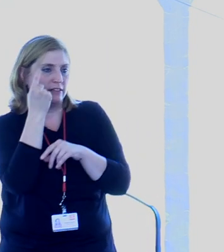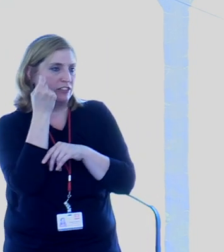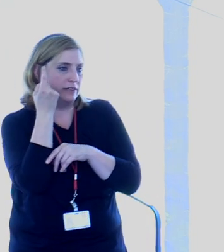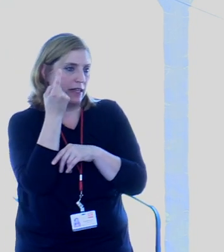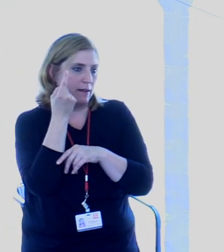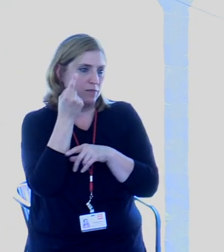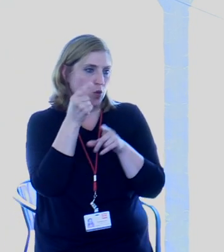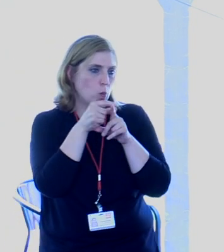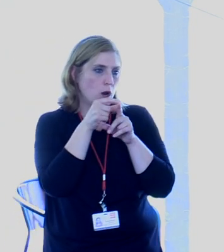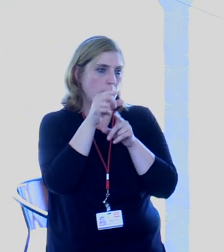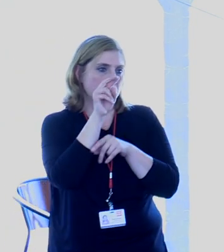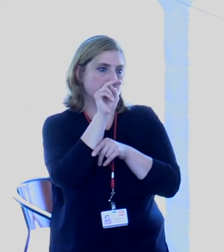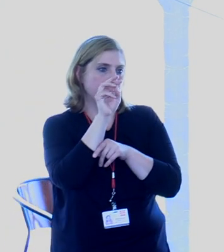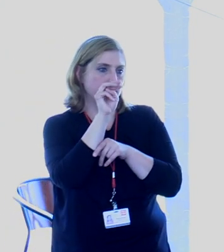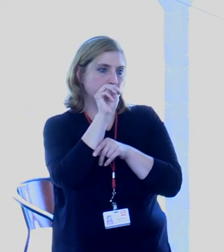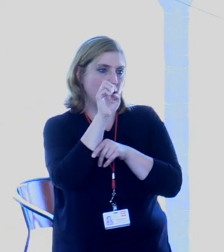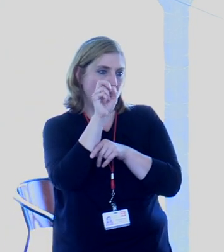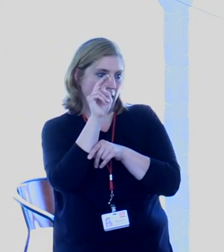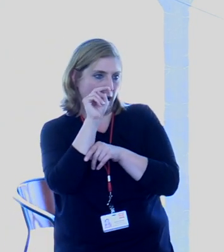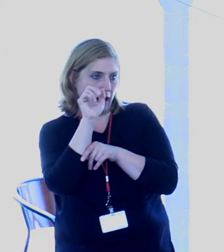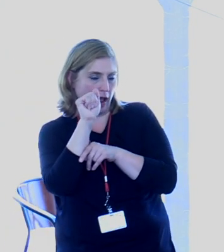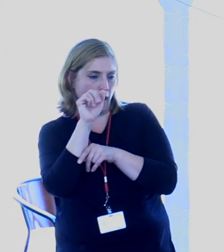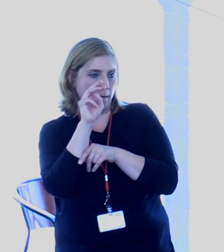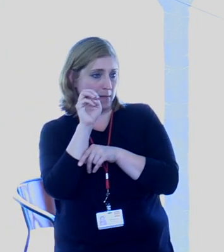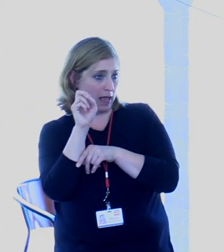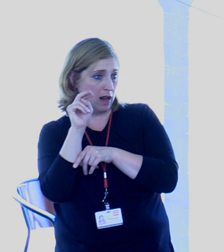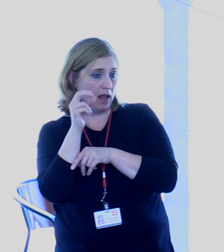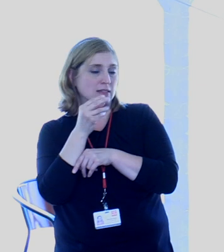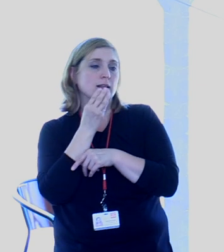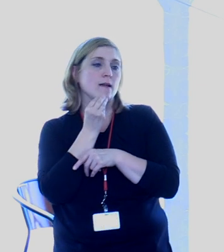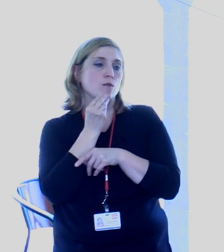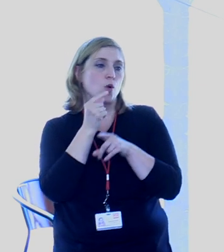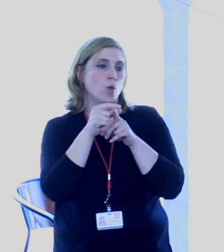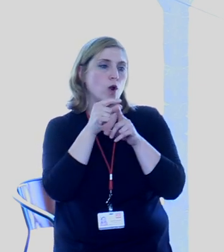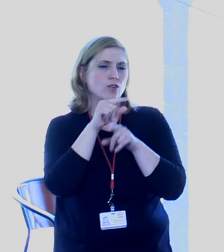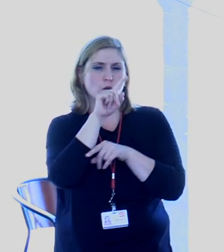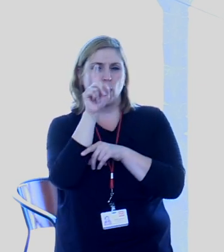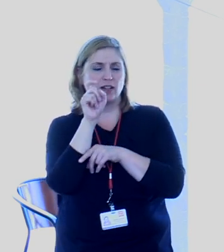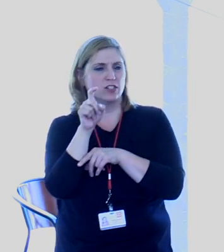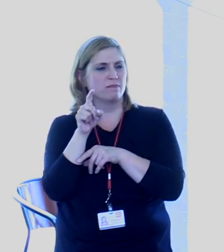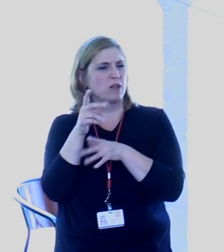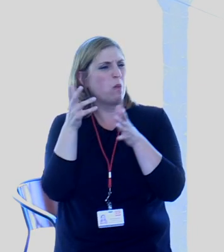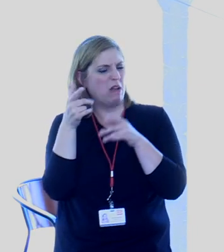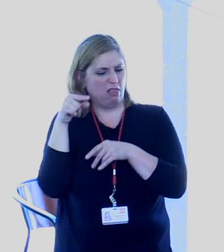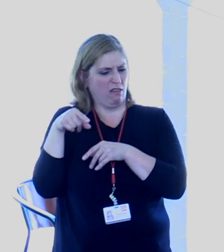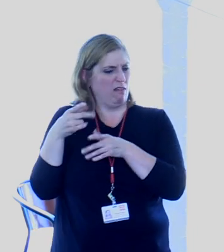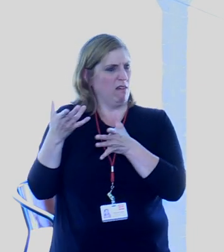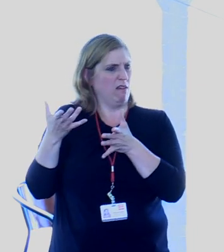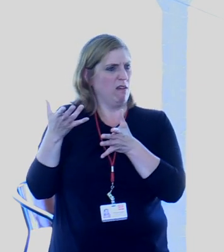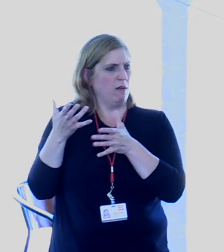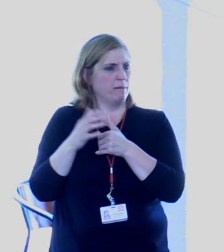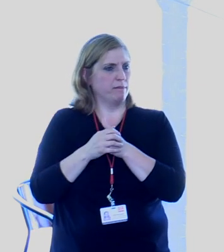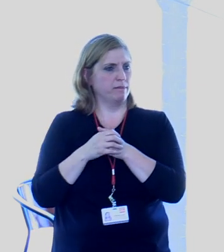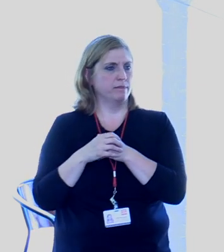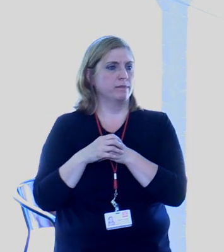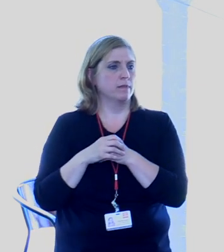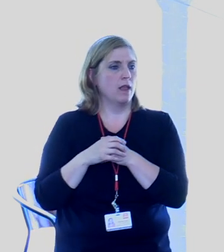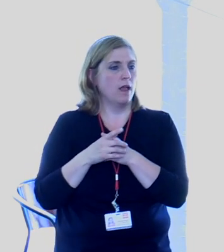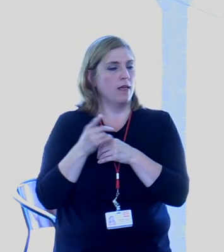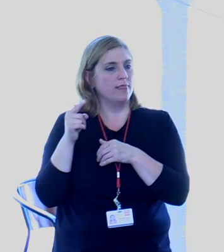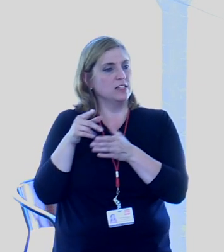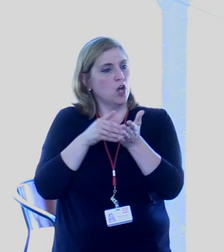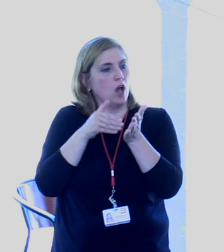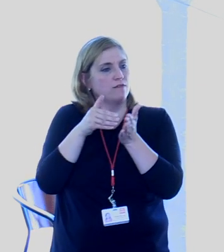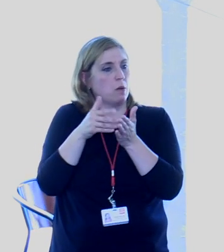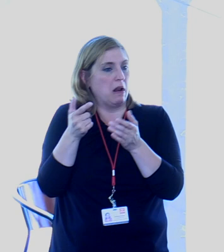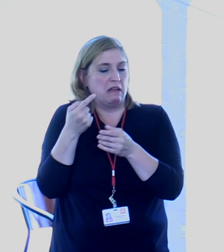all. The word manna is, in fact, just the Hebrew word for the question that they pose. What is this? Okay, this is often